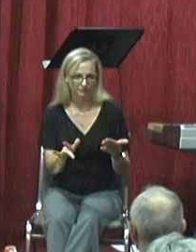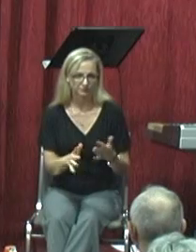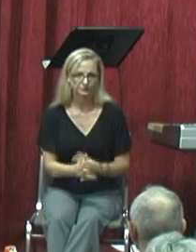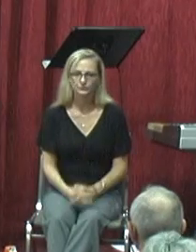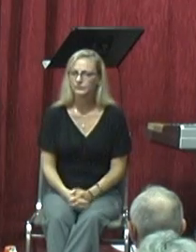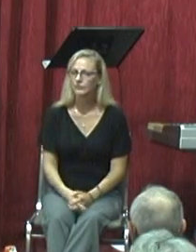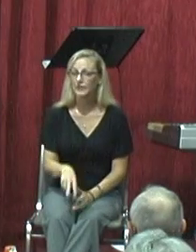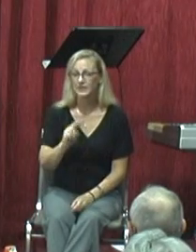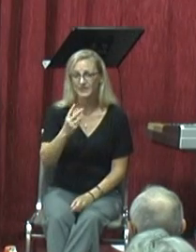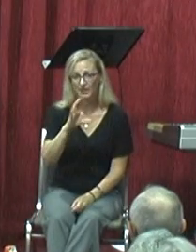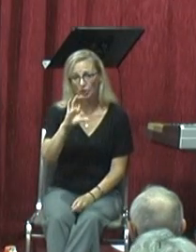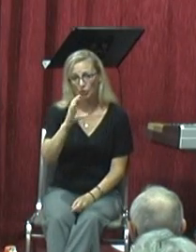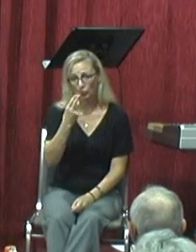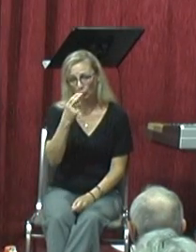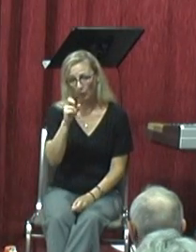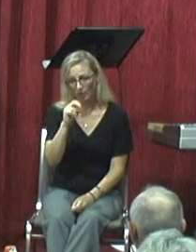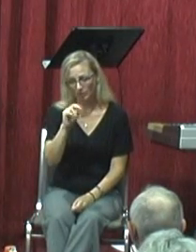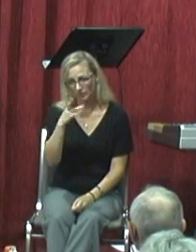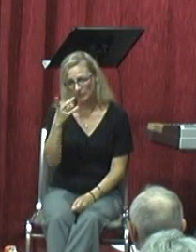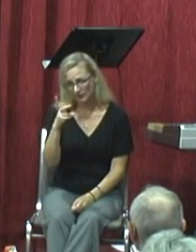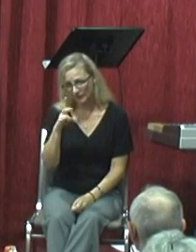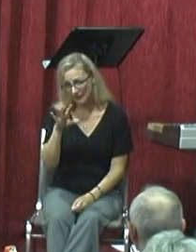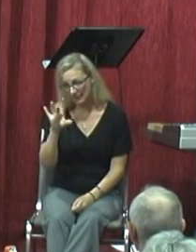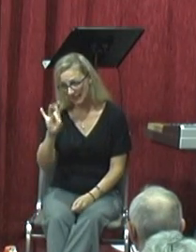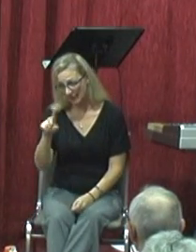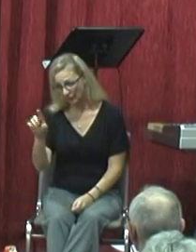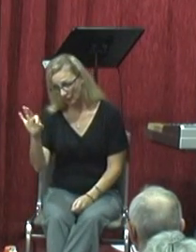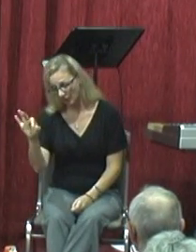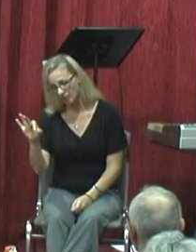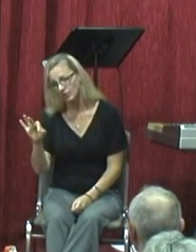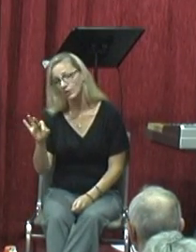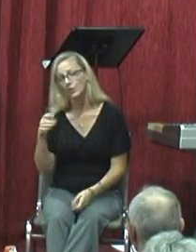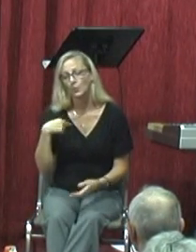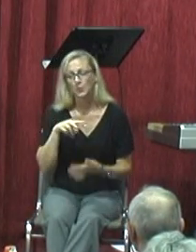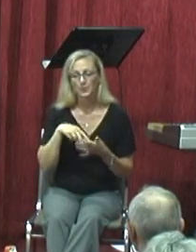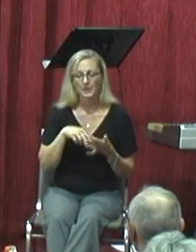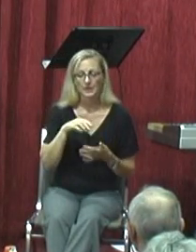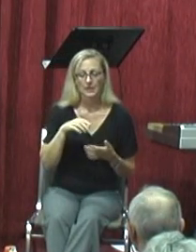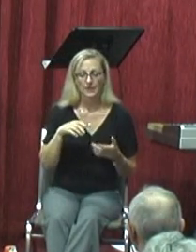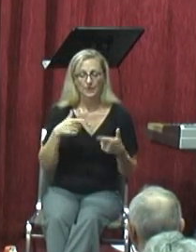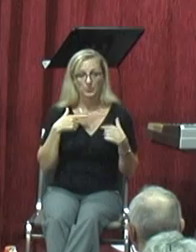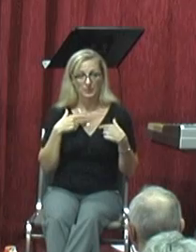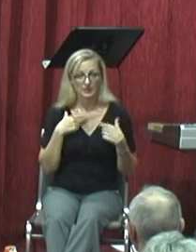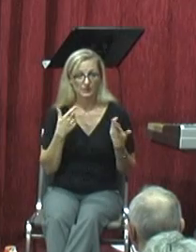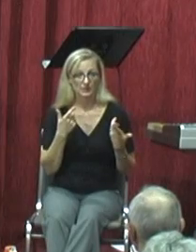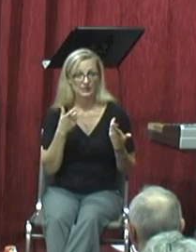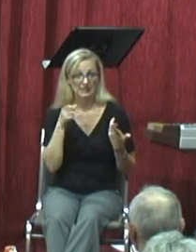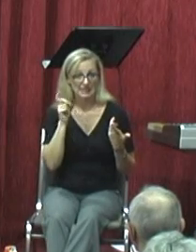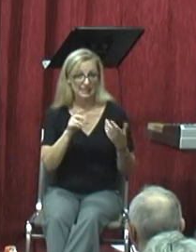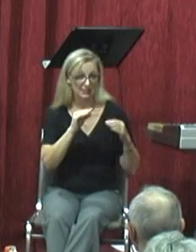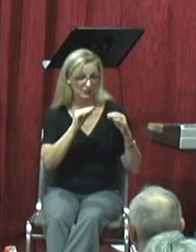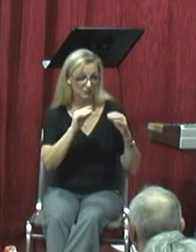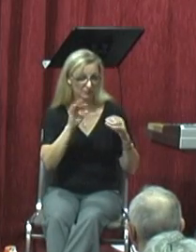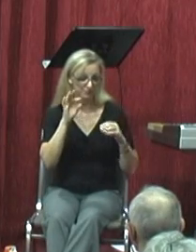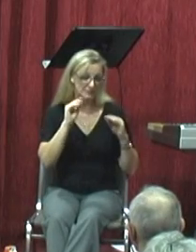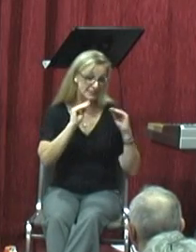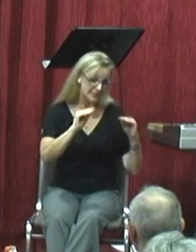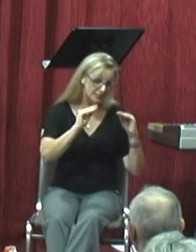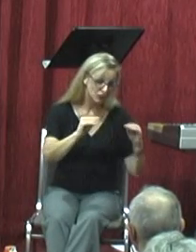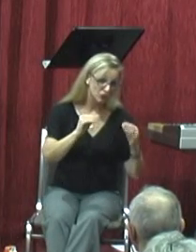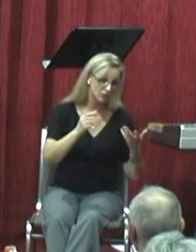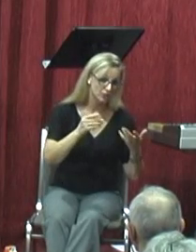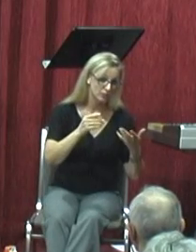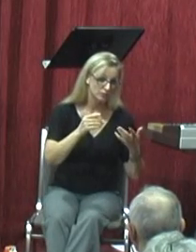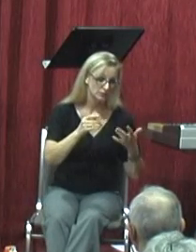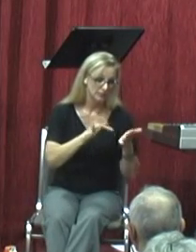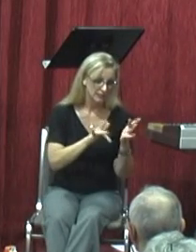in 2 Chronicles 17, verses 8 through 9, we read that the Kohanim were to teach the word to the people. They were sent out all